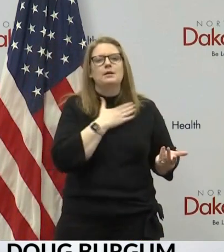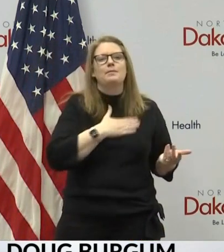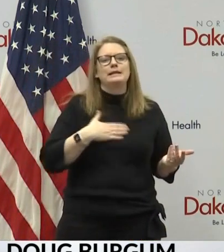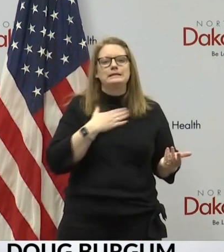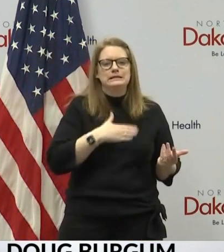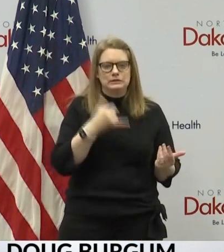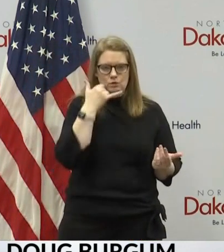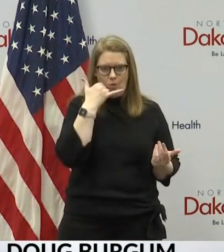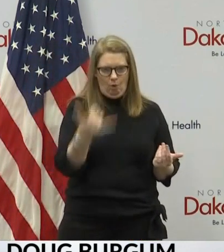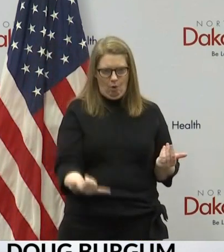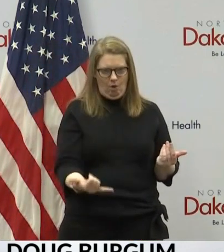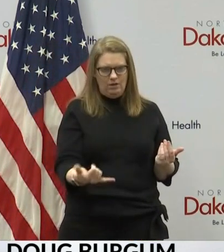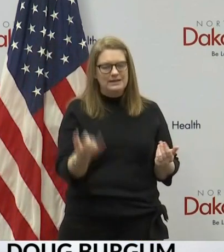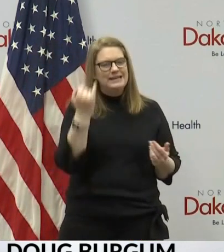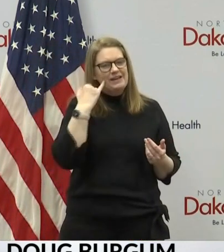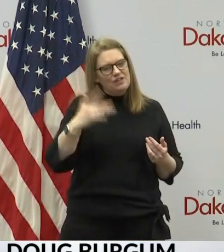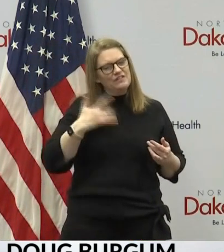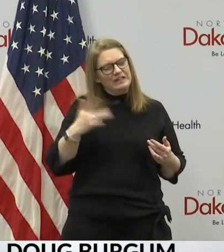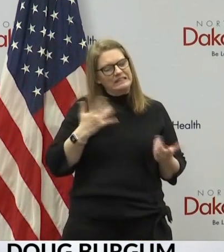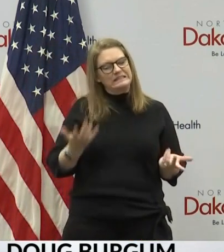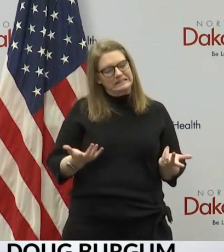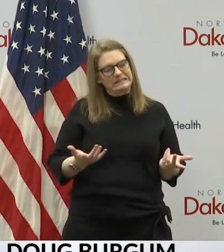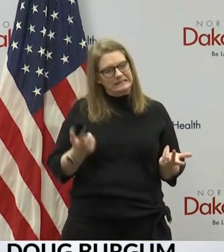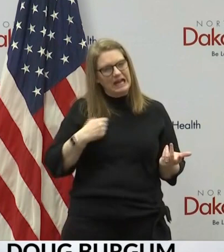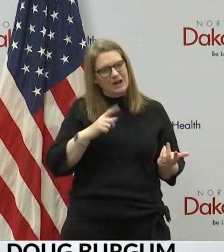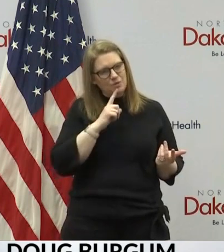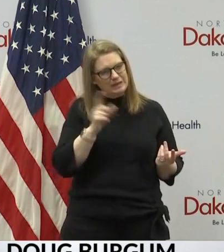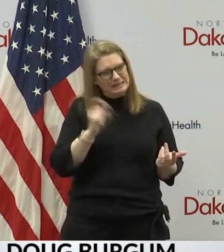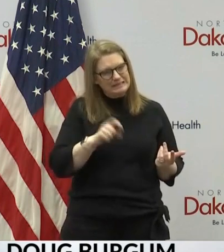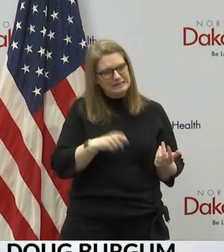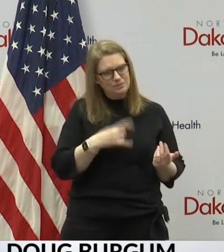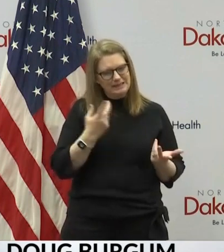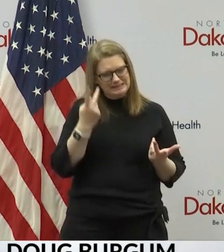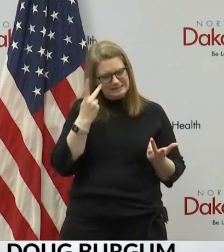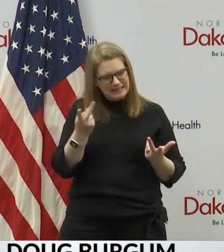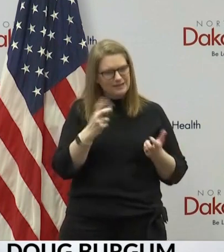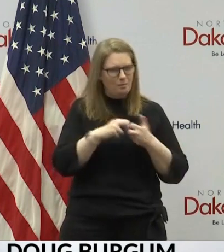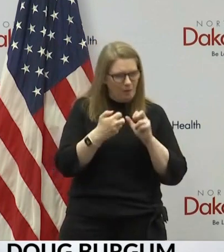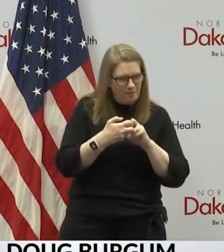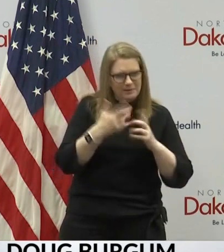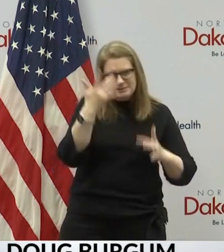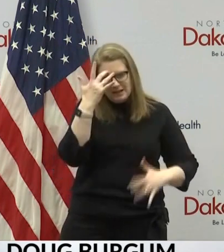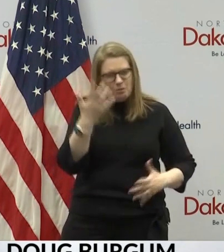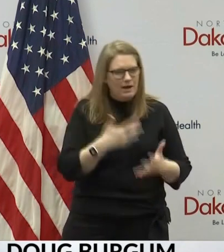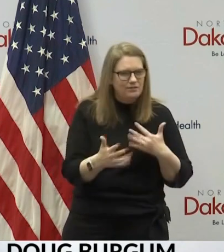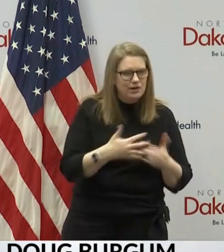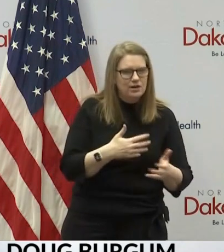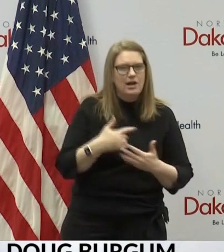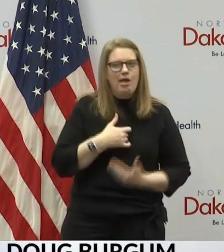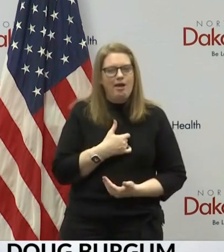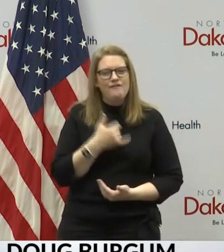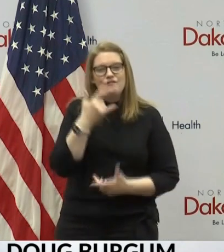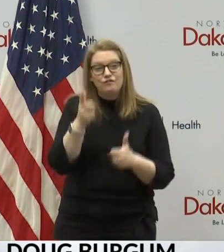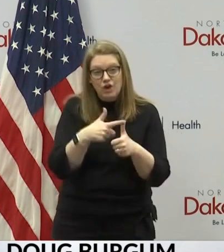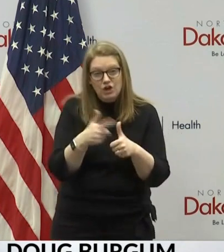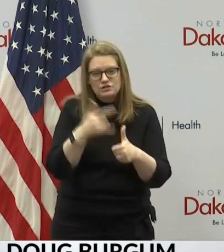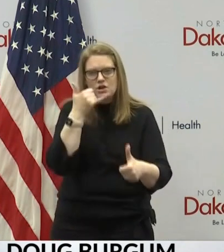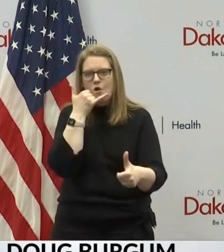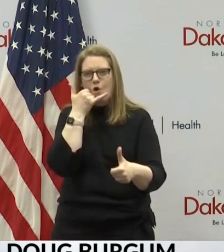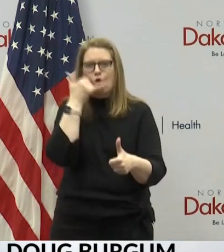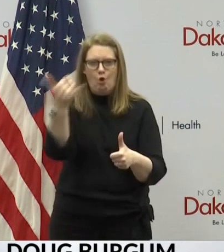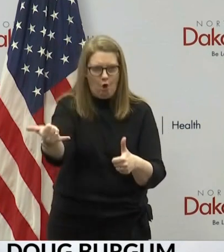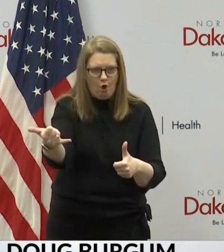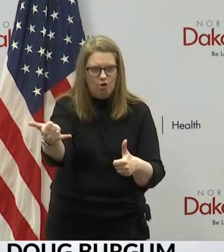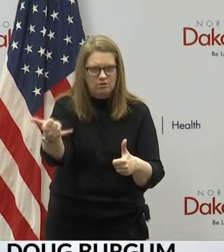call ahead if you think you need to be seen, so you can learn about screening protocols and maybe connect you with a telehealth option versus an